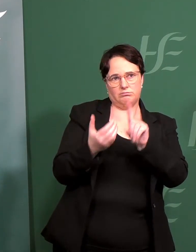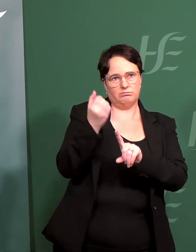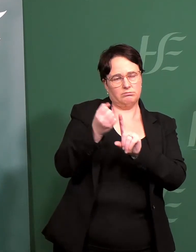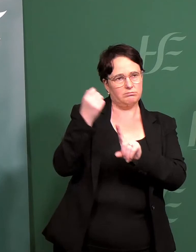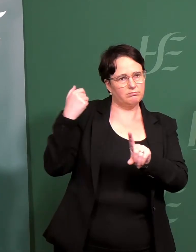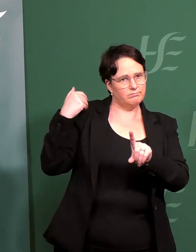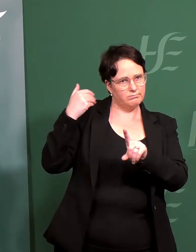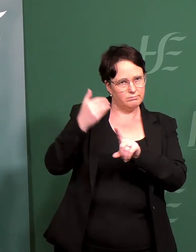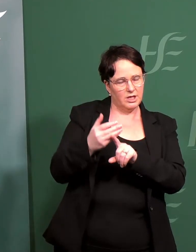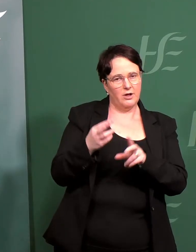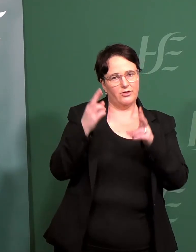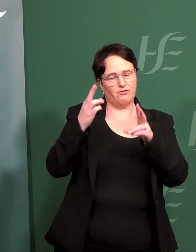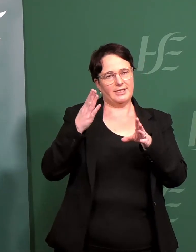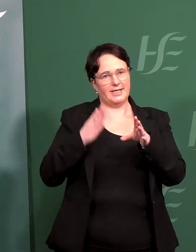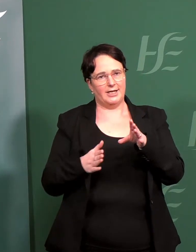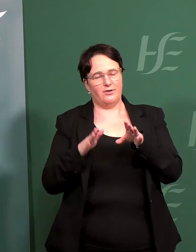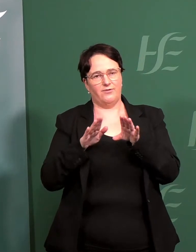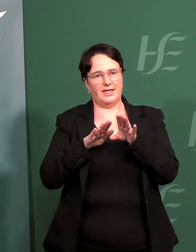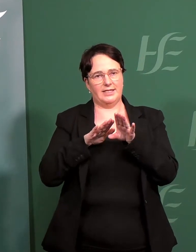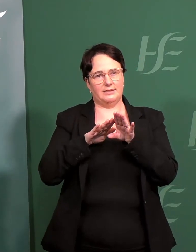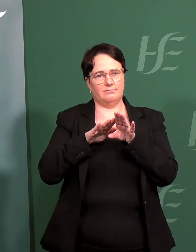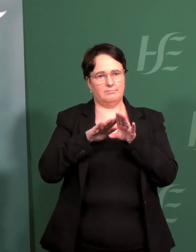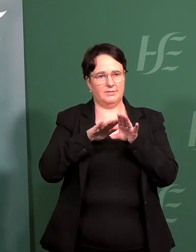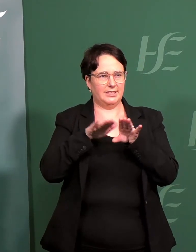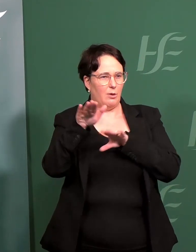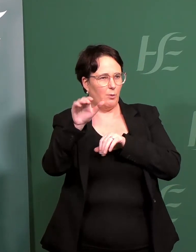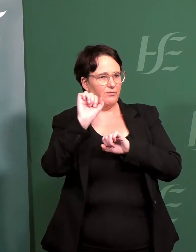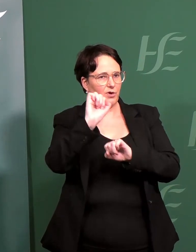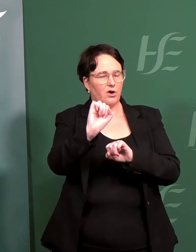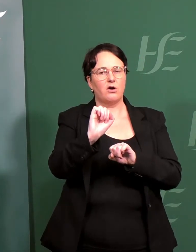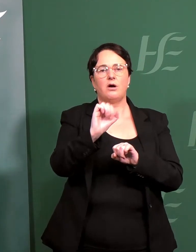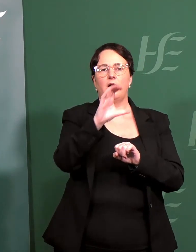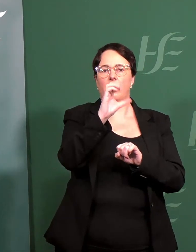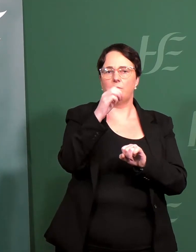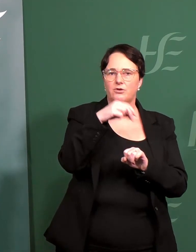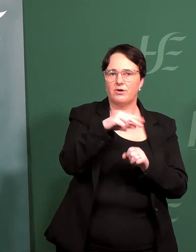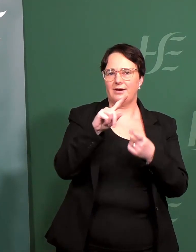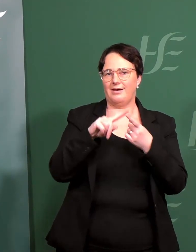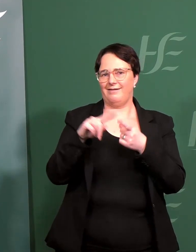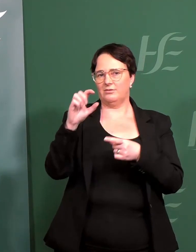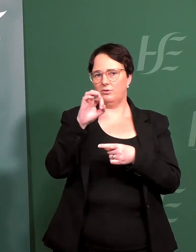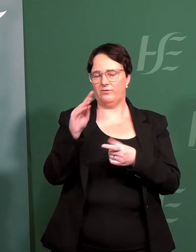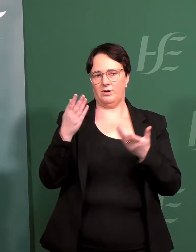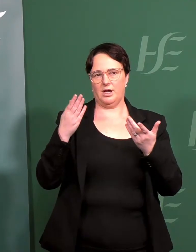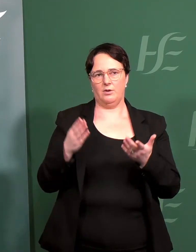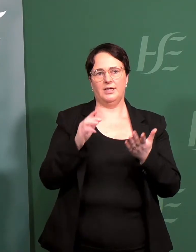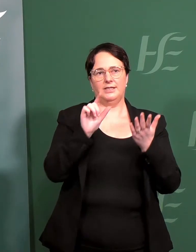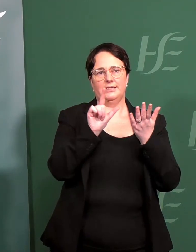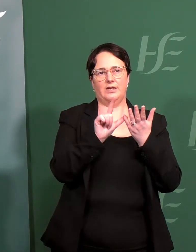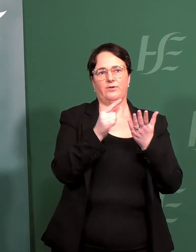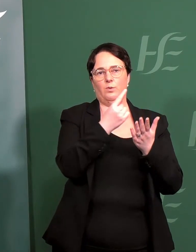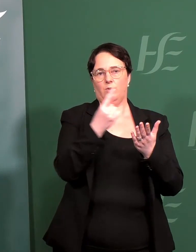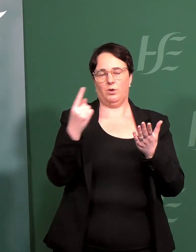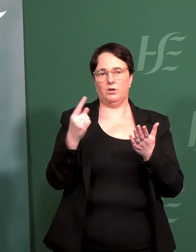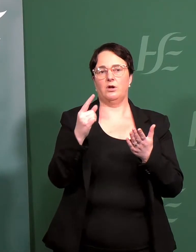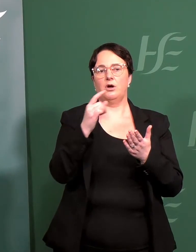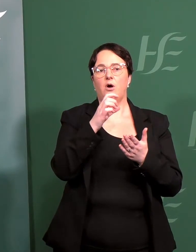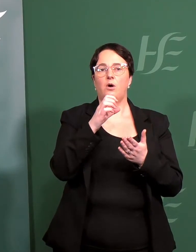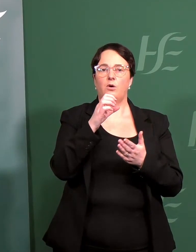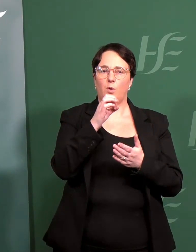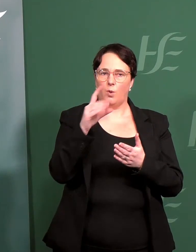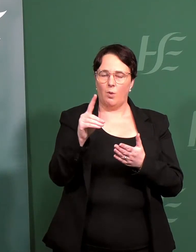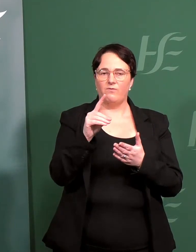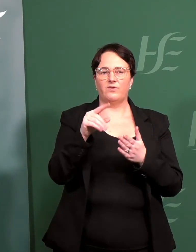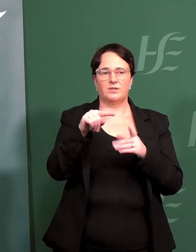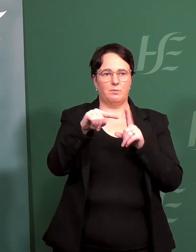being on the right side of the slope of Omicron and COVID. As of this morning, 711 COVID positive patients